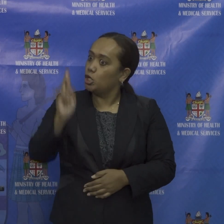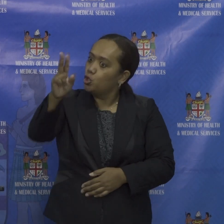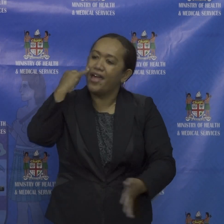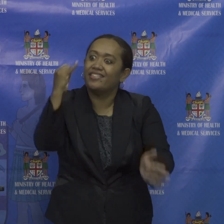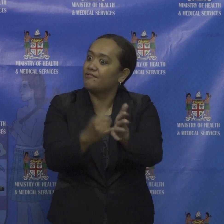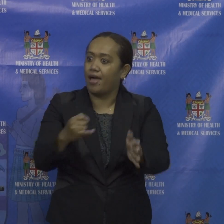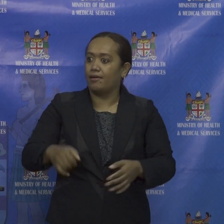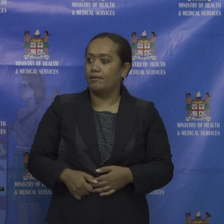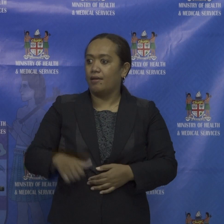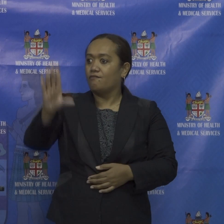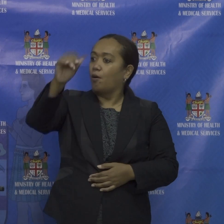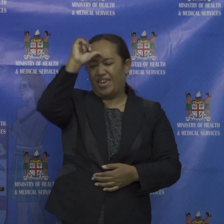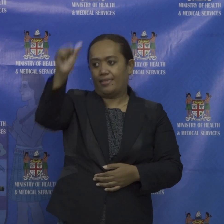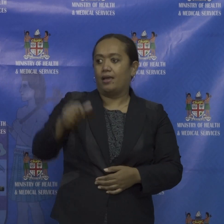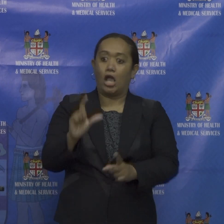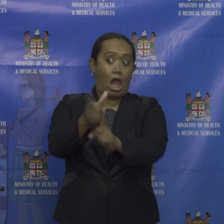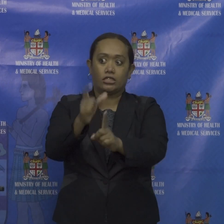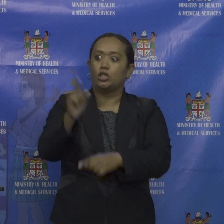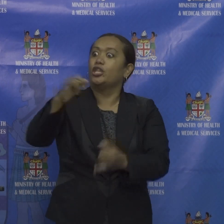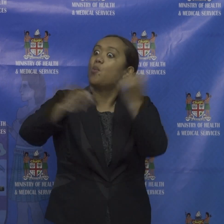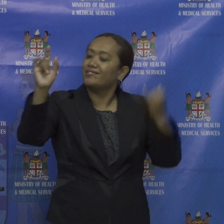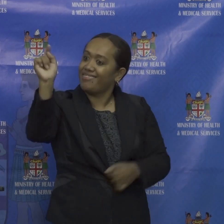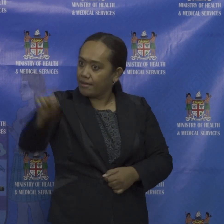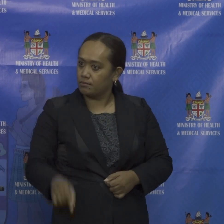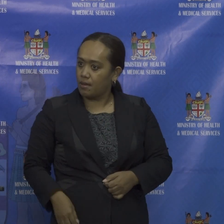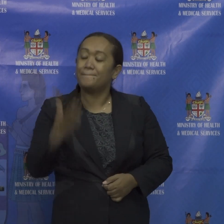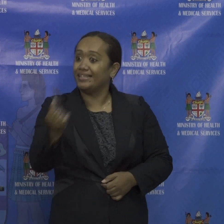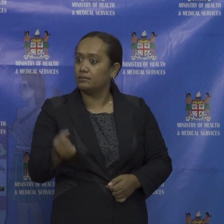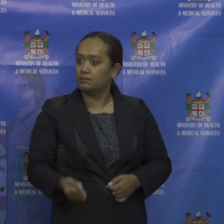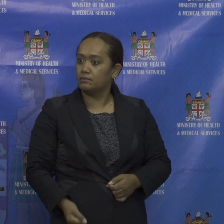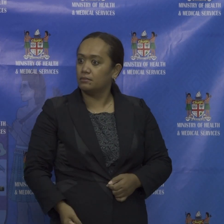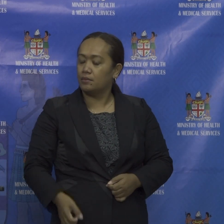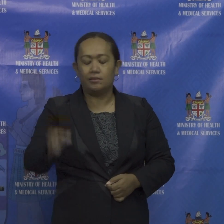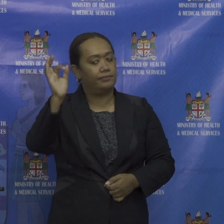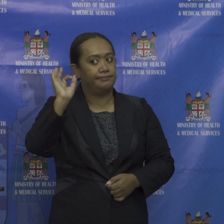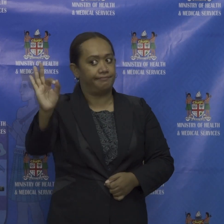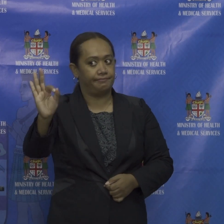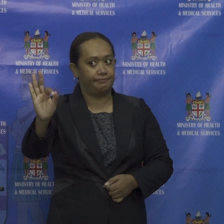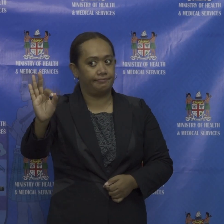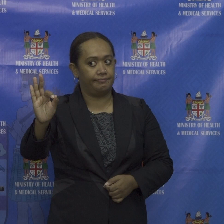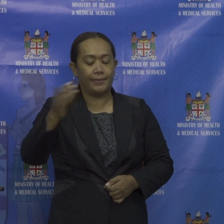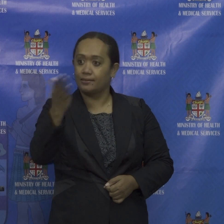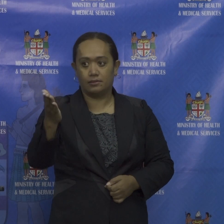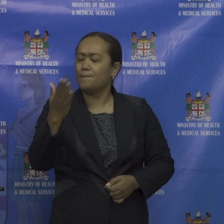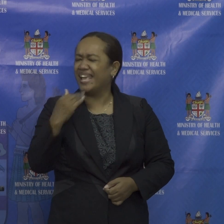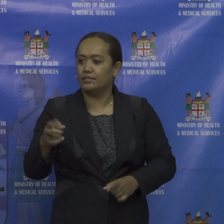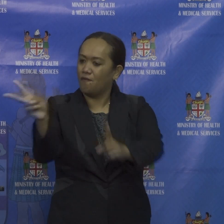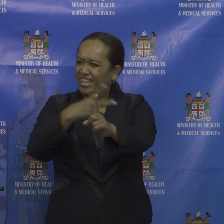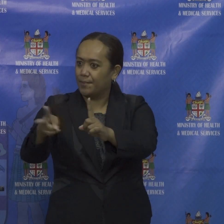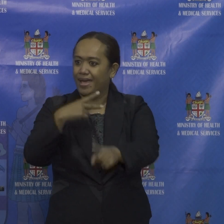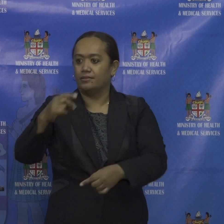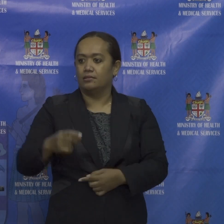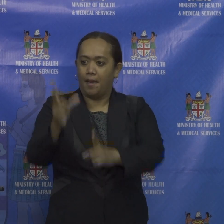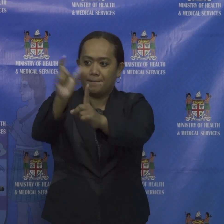to identify patient by case numbers. You did worse than that. So please, I'm imploring you, please don't victimize the